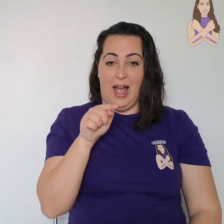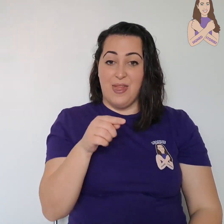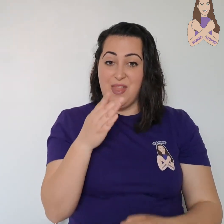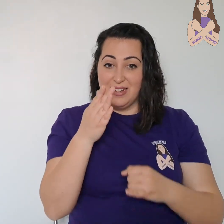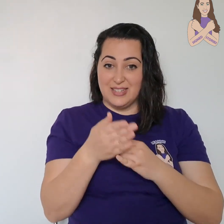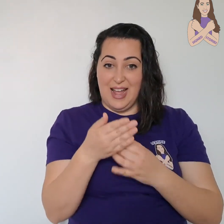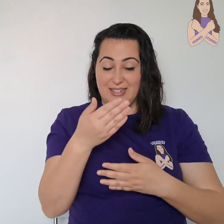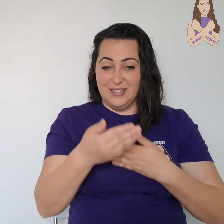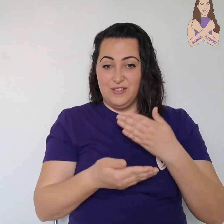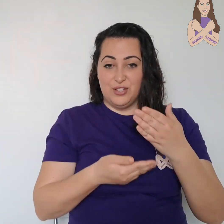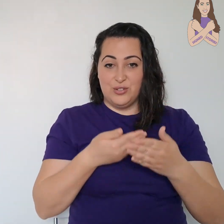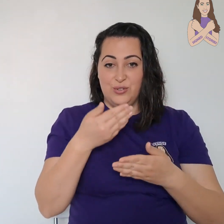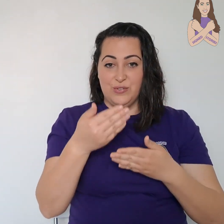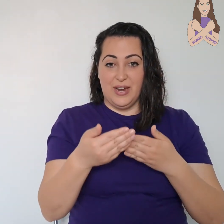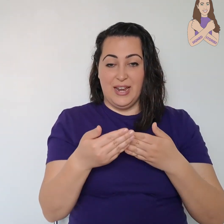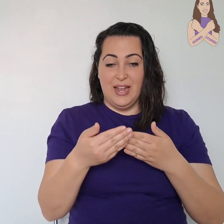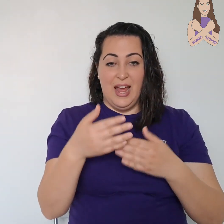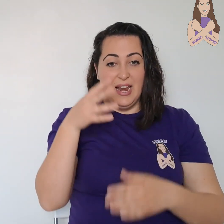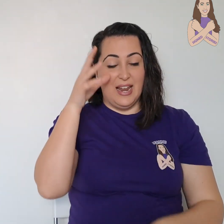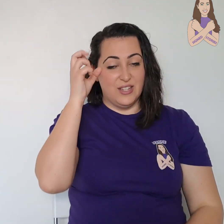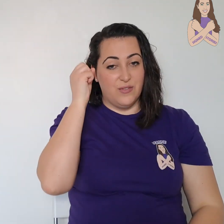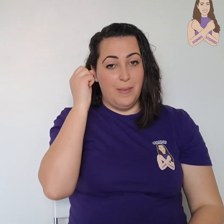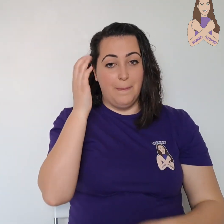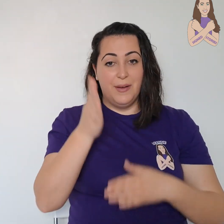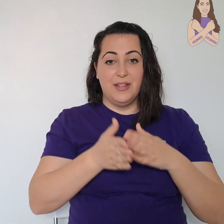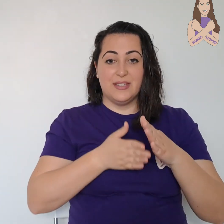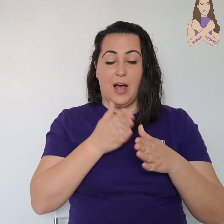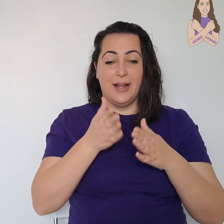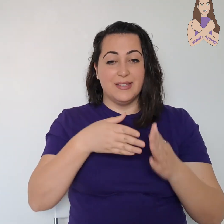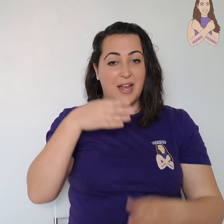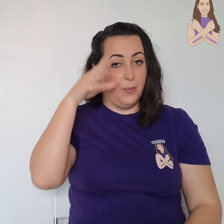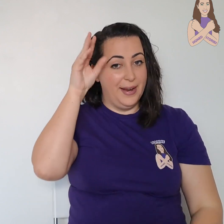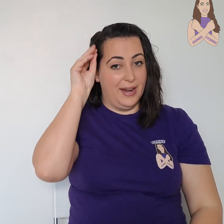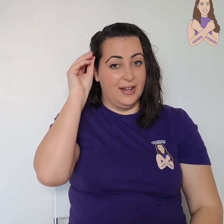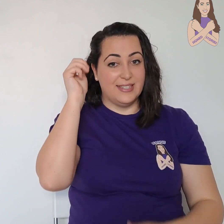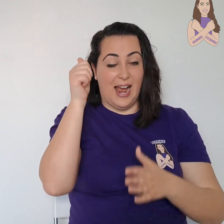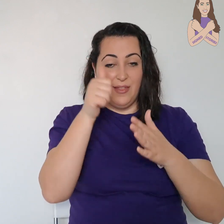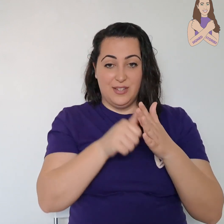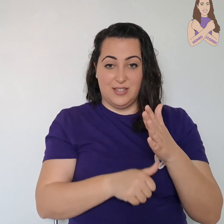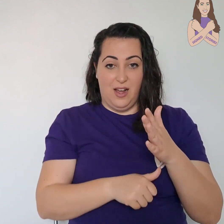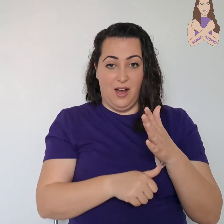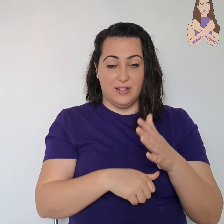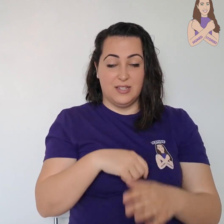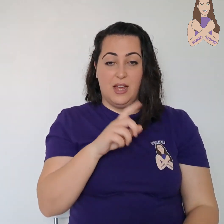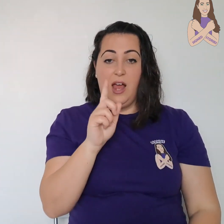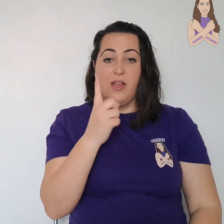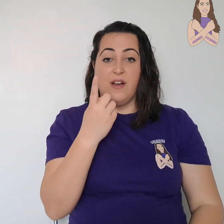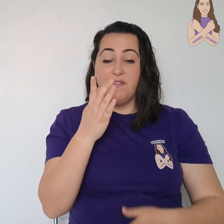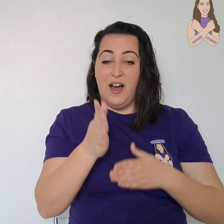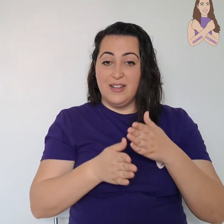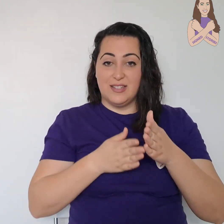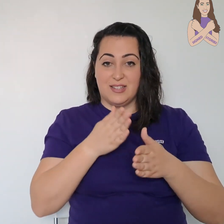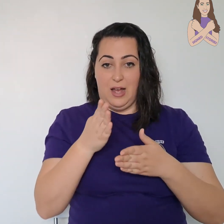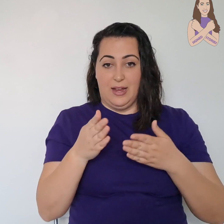And that's the end of the story. Let's remember the signs that we learnt at the start. The first sign